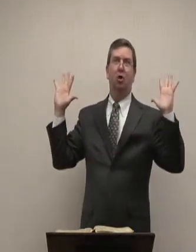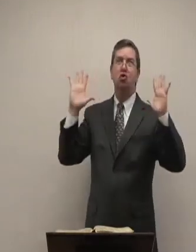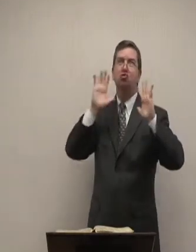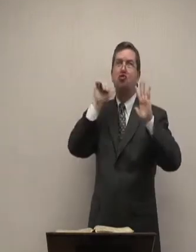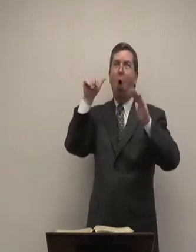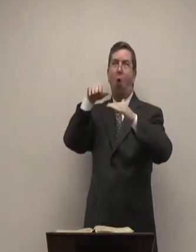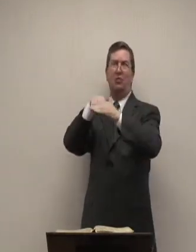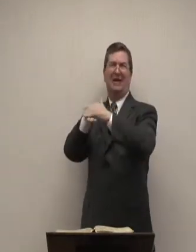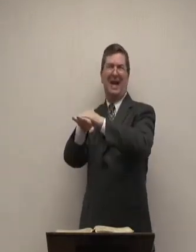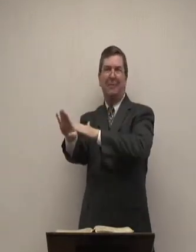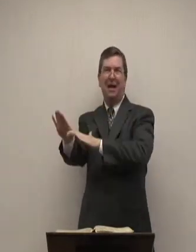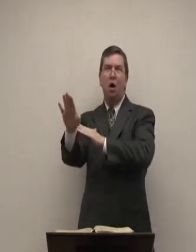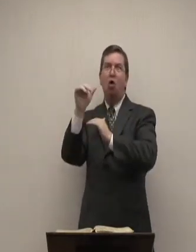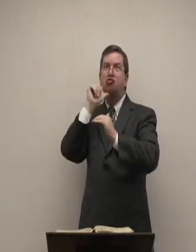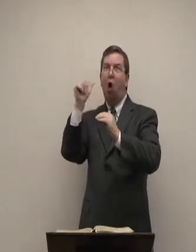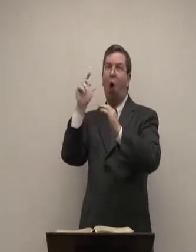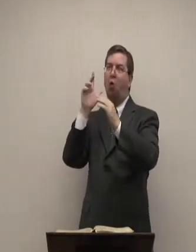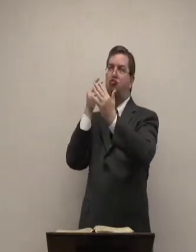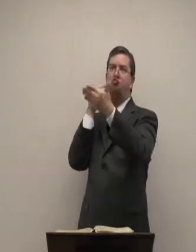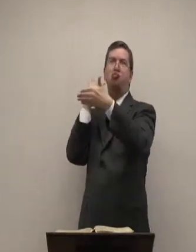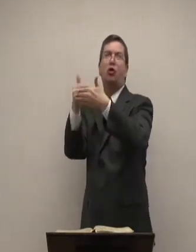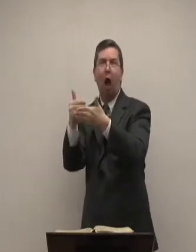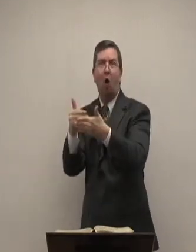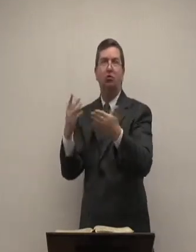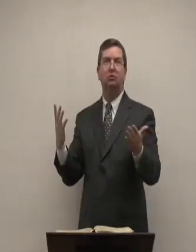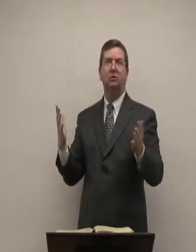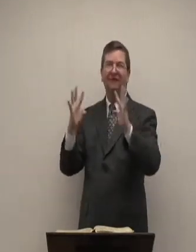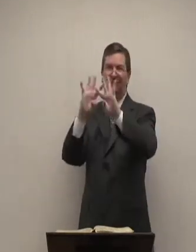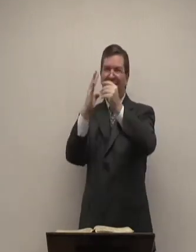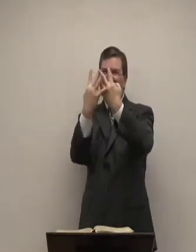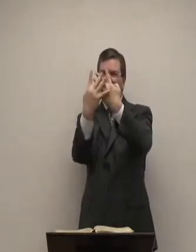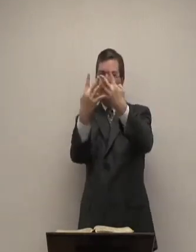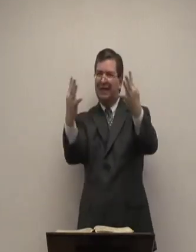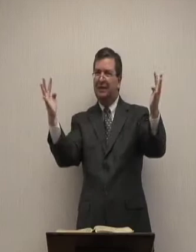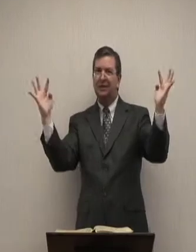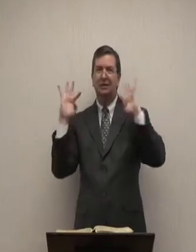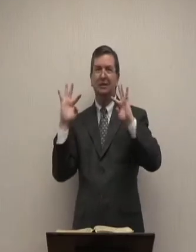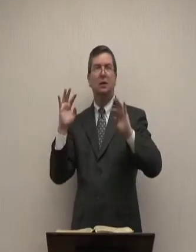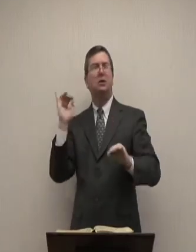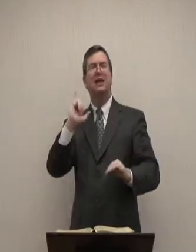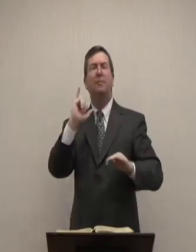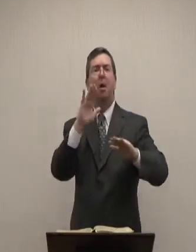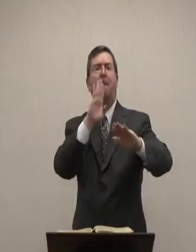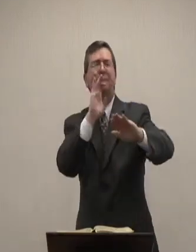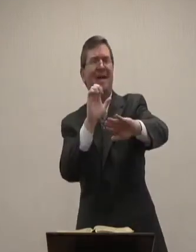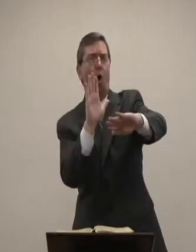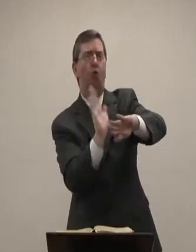When you notice the sign, beware, you notice not, you know not to go in or not to enter. Not to enter that gate.